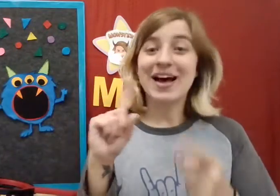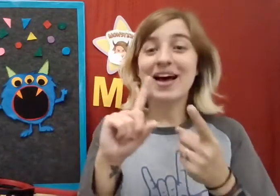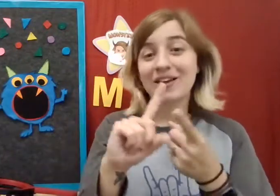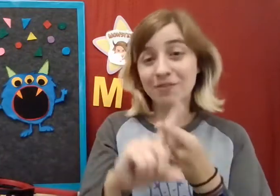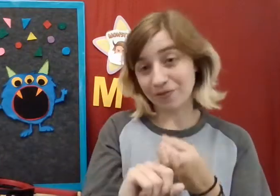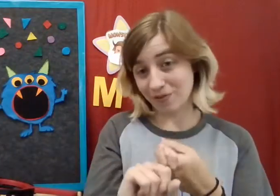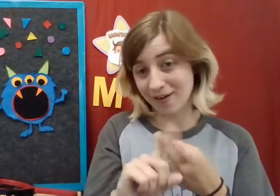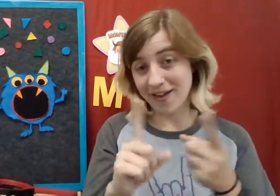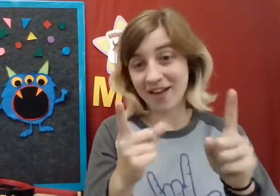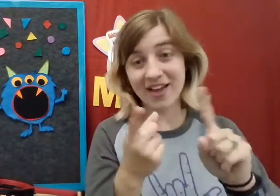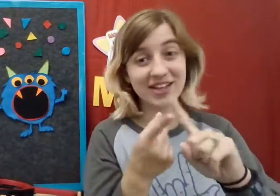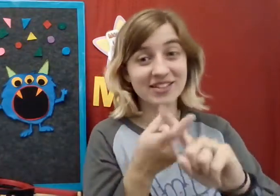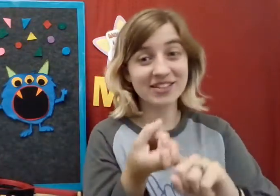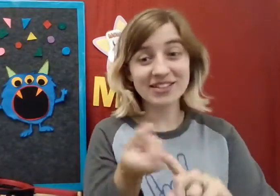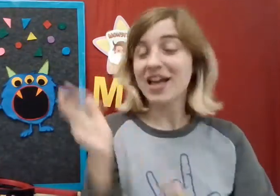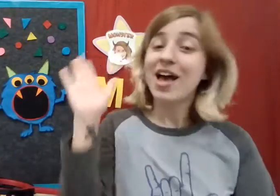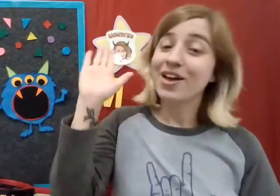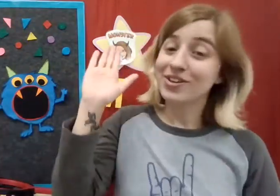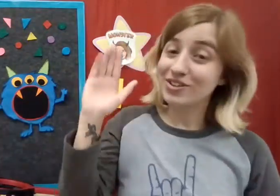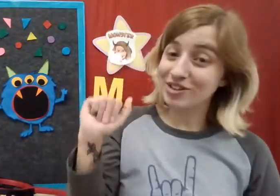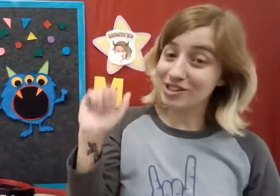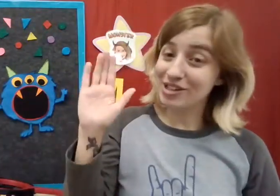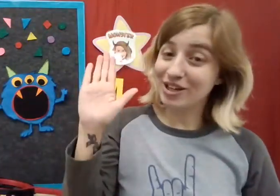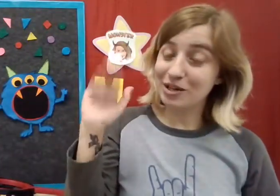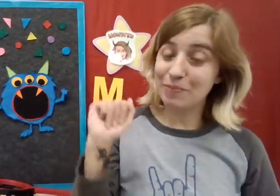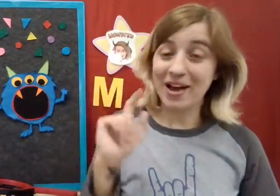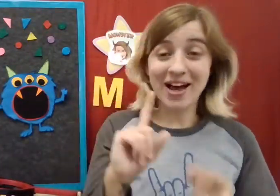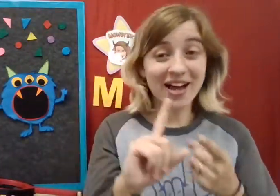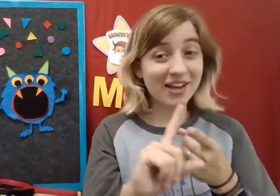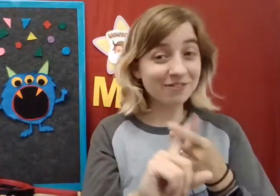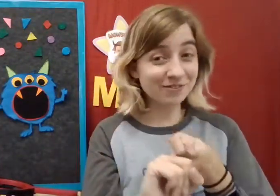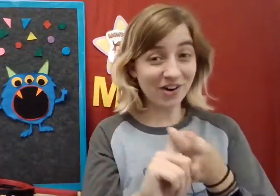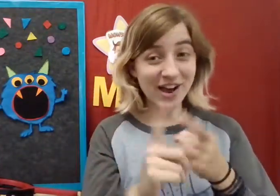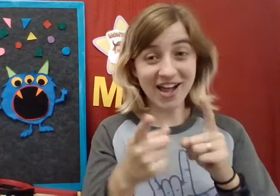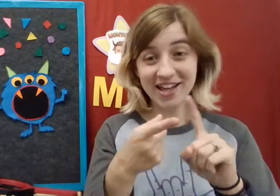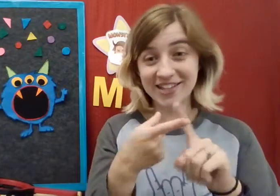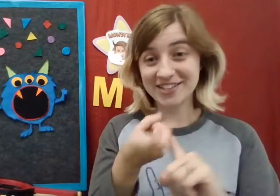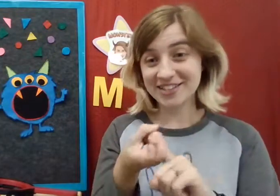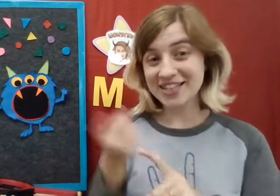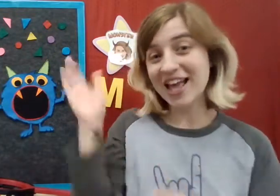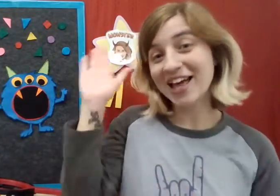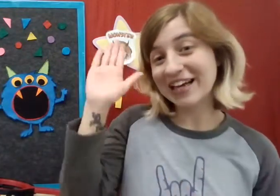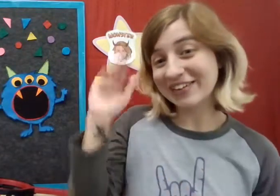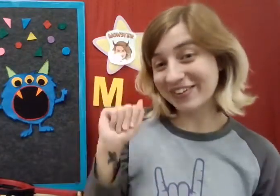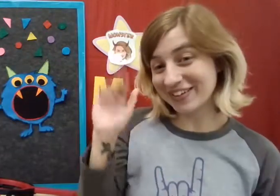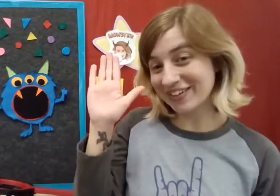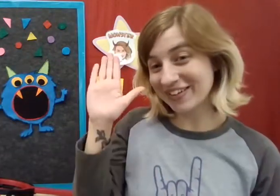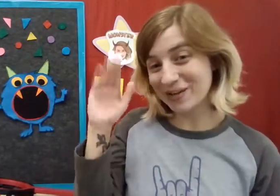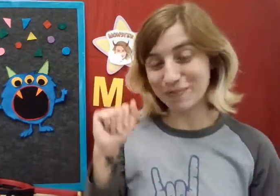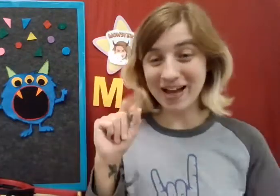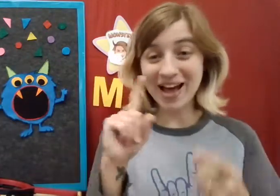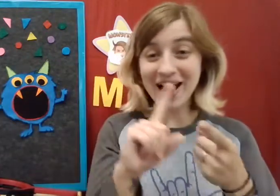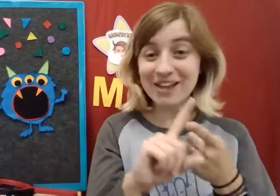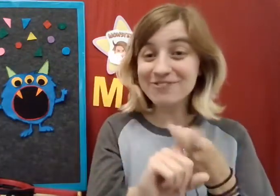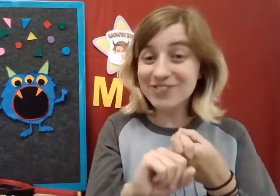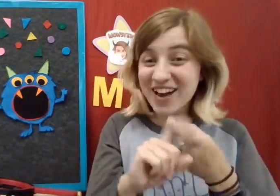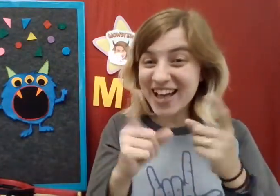Goodbye, friends. Goodbye, friends. Goodbye,